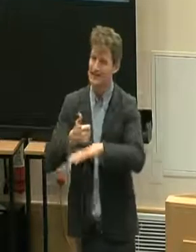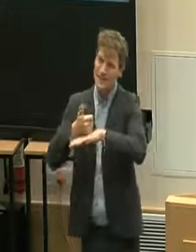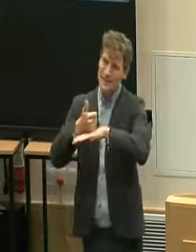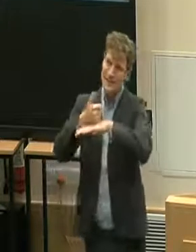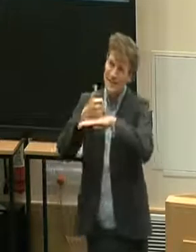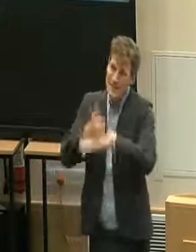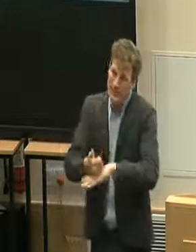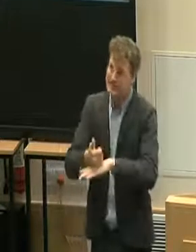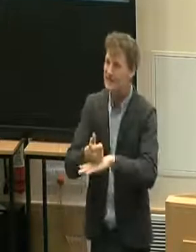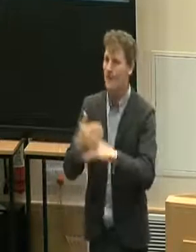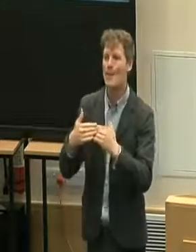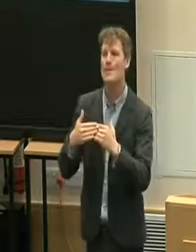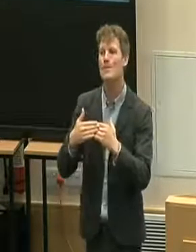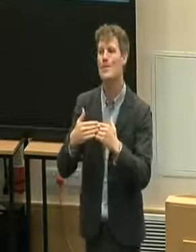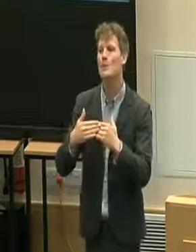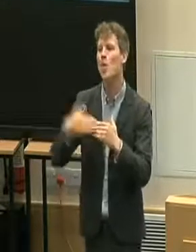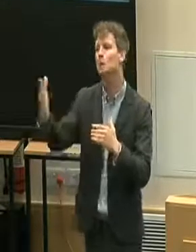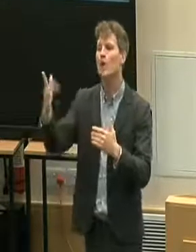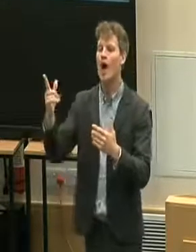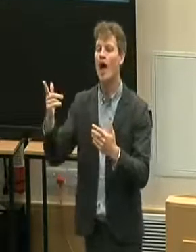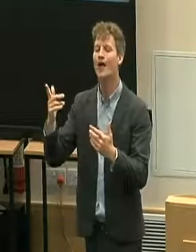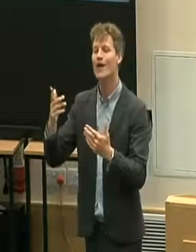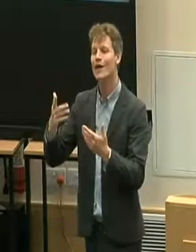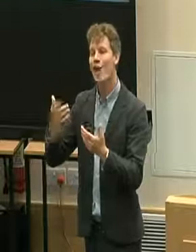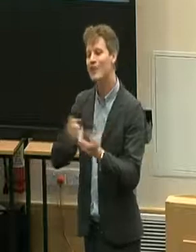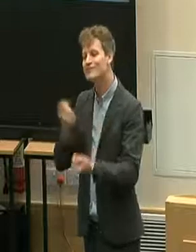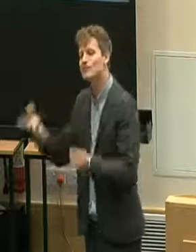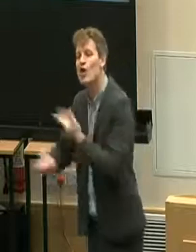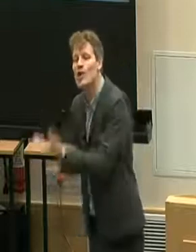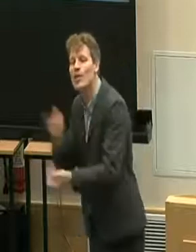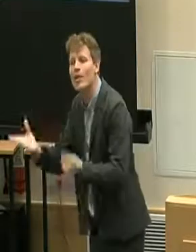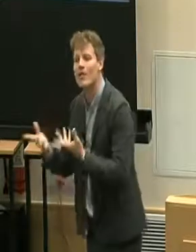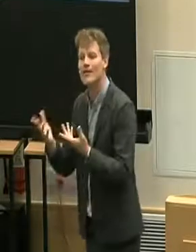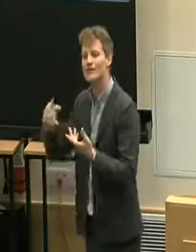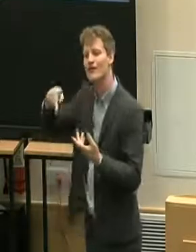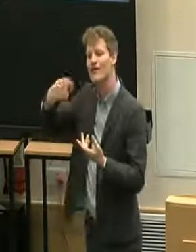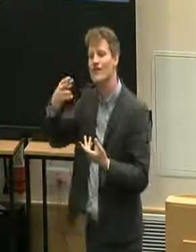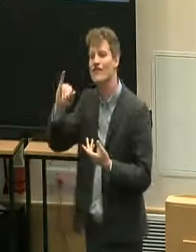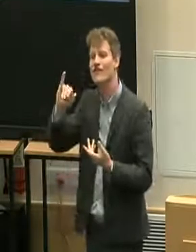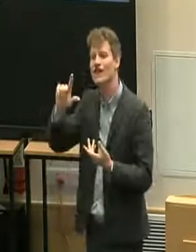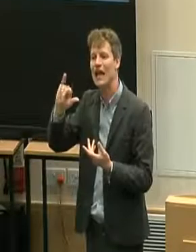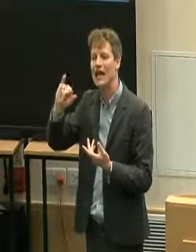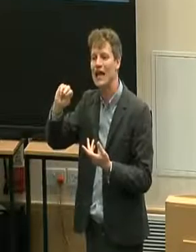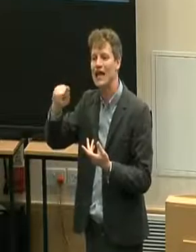on philanthropic and charitable understanding that people in need, see if I can go